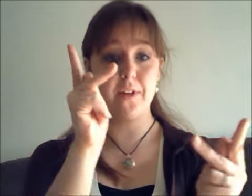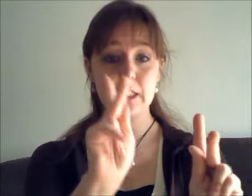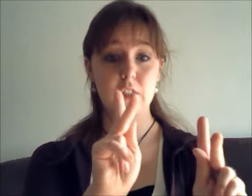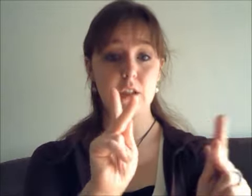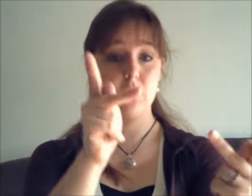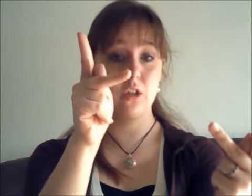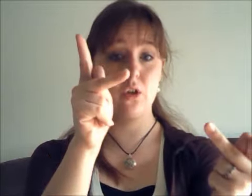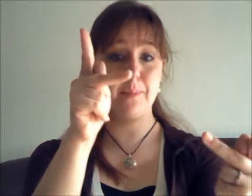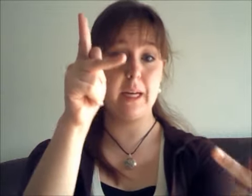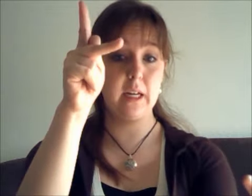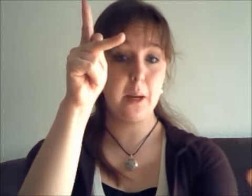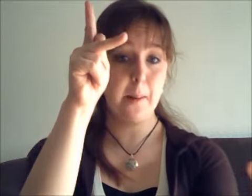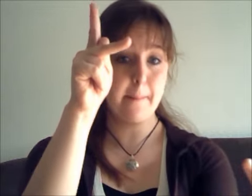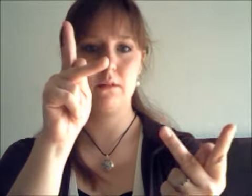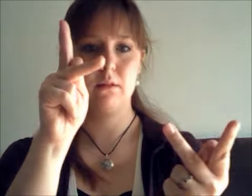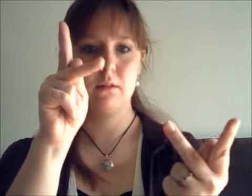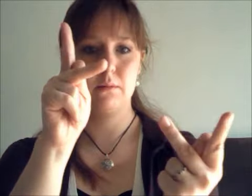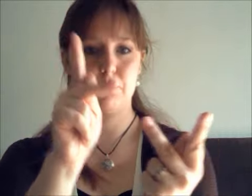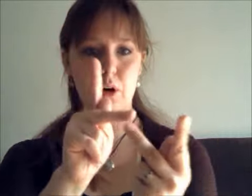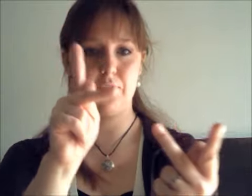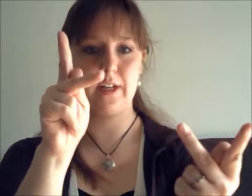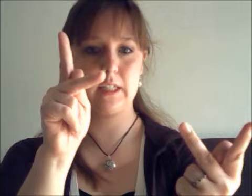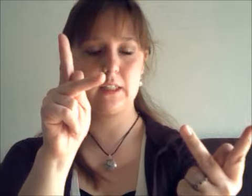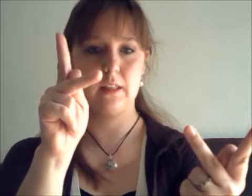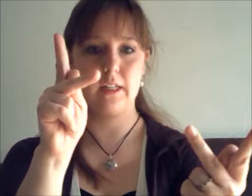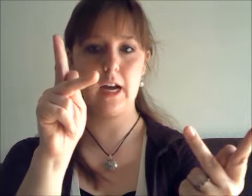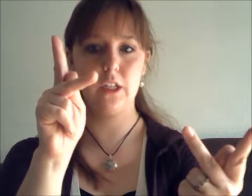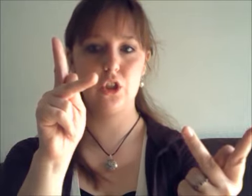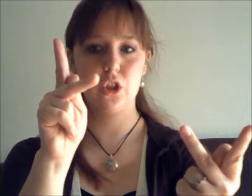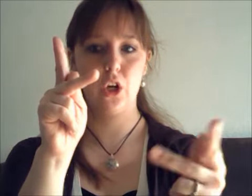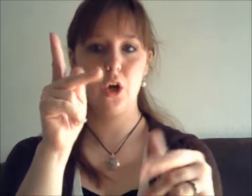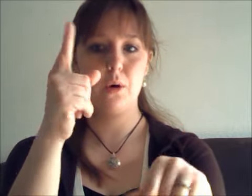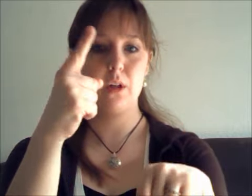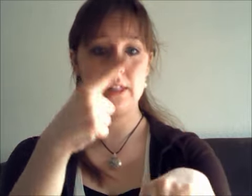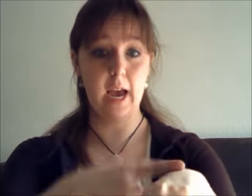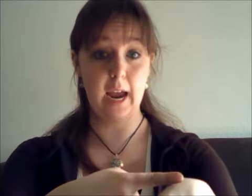Perfect. You're going to do the P. Perfect. They touch. Time.